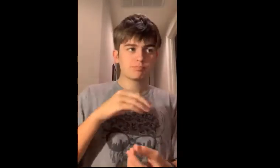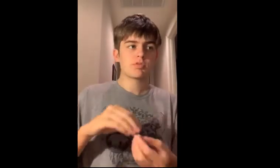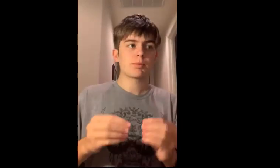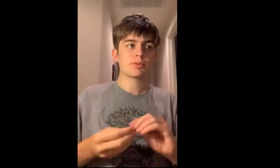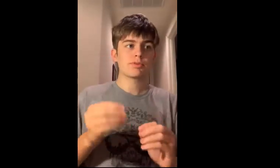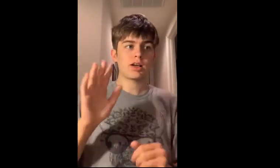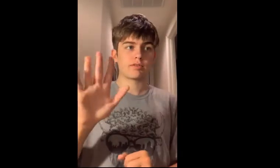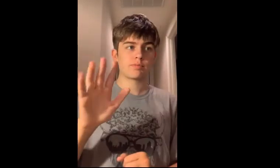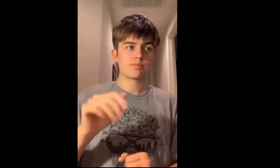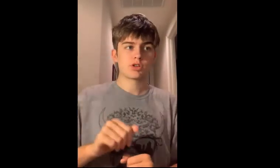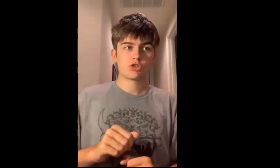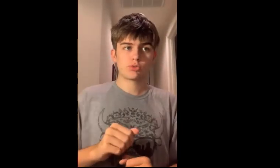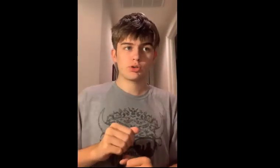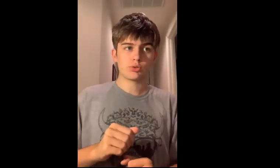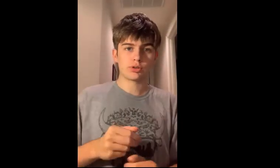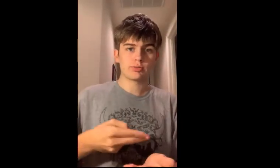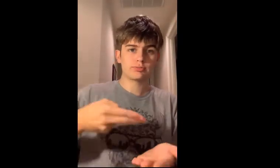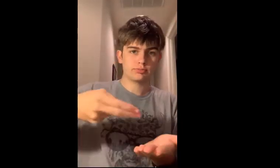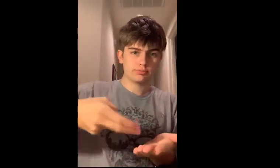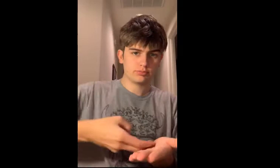Number 5, spoon.